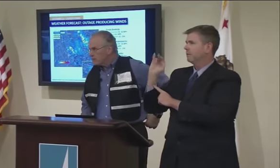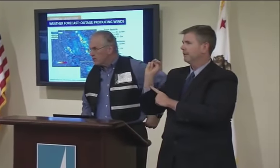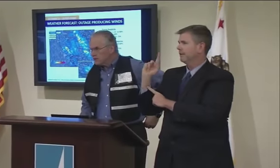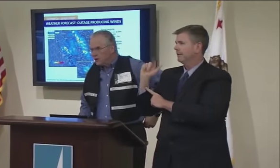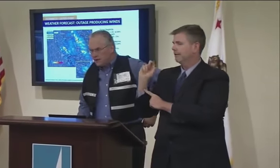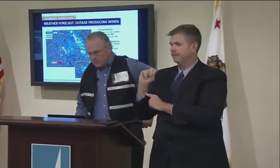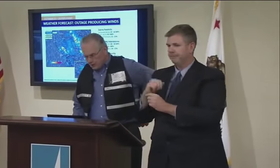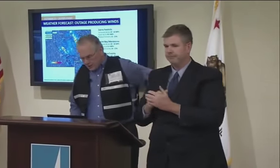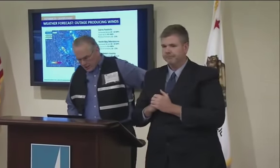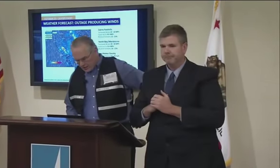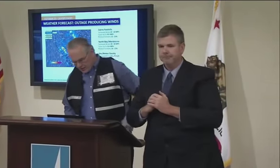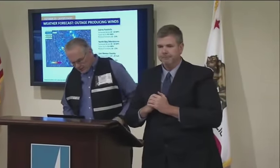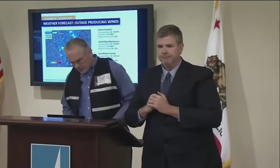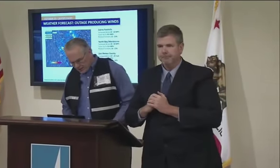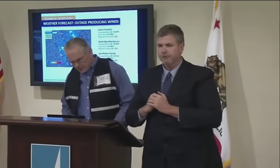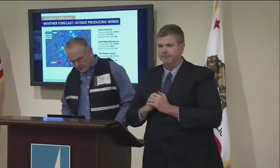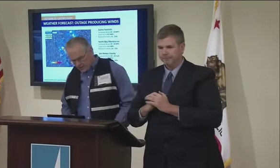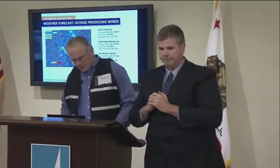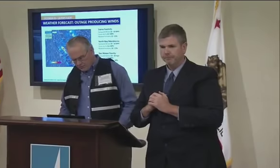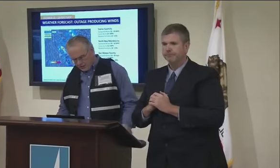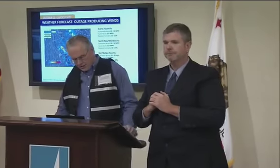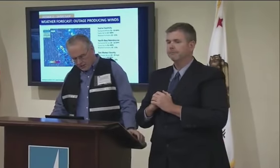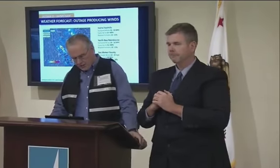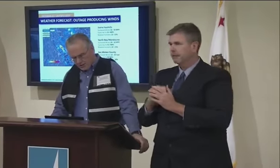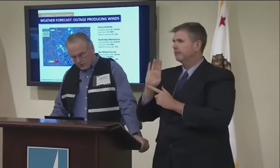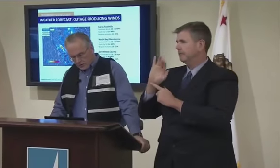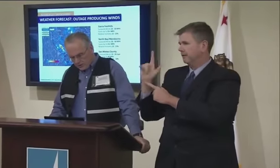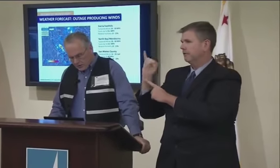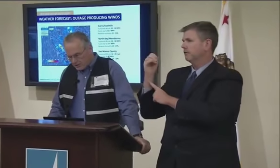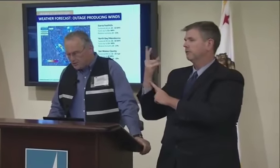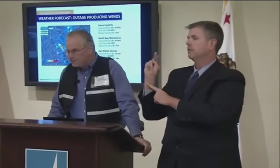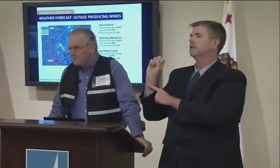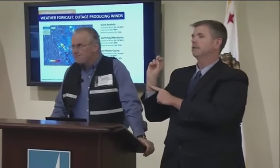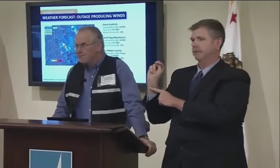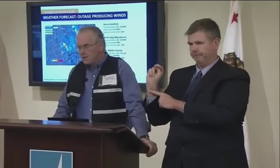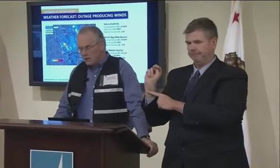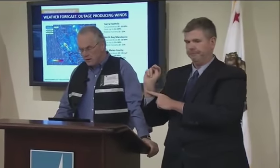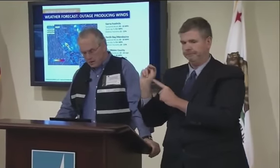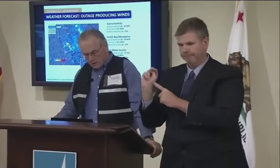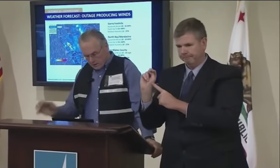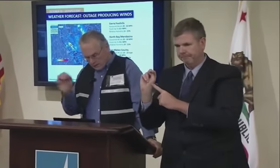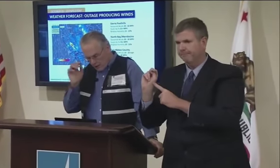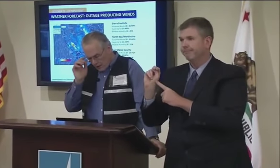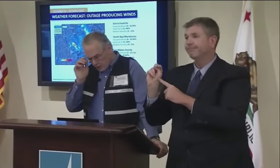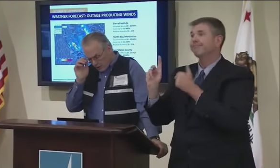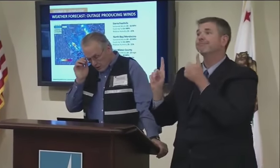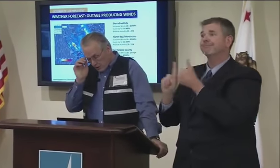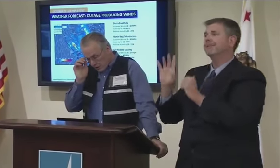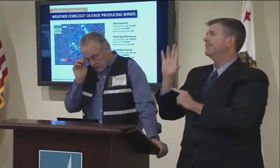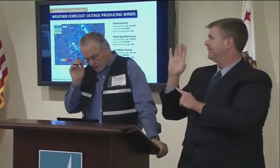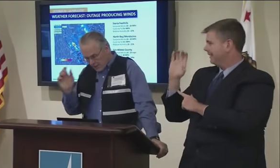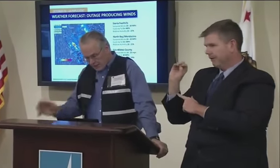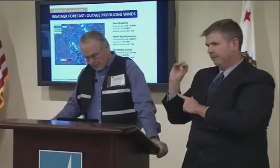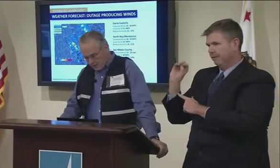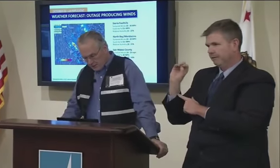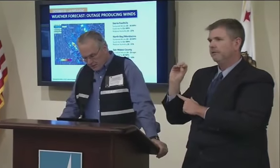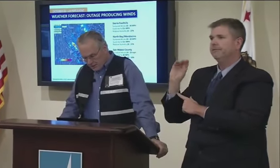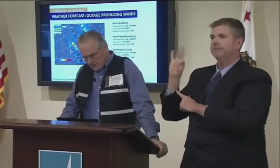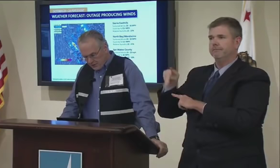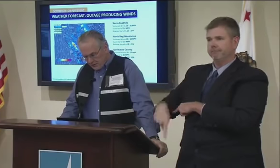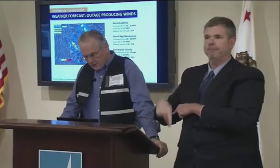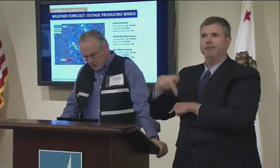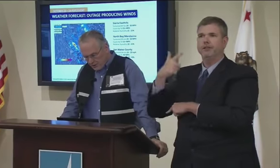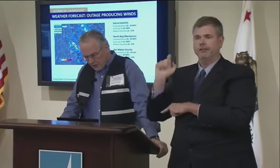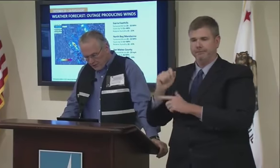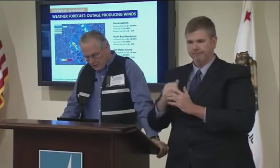Good afternoon, everyone. I'm Bill Johnson, the President and CEO of PG&E Corporation. A few hours ago, we initiated a